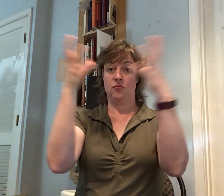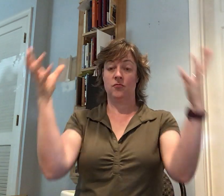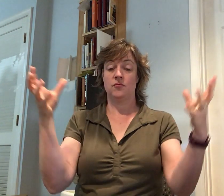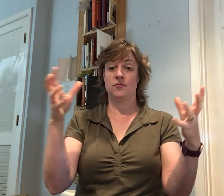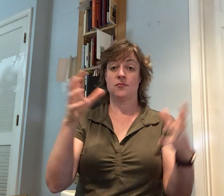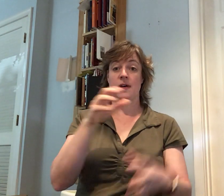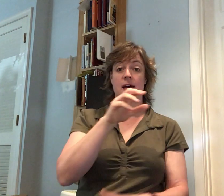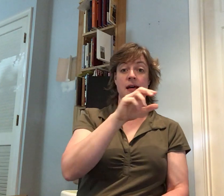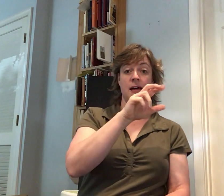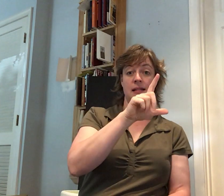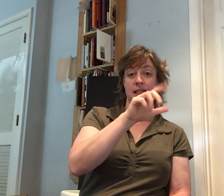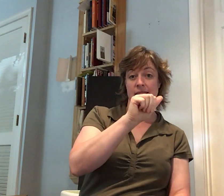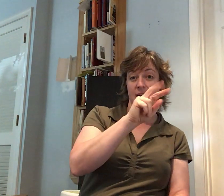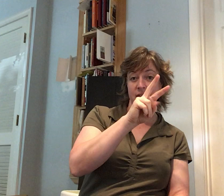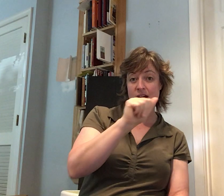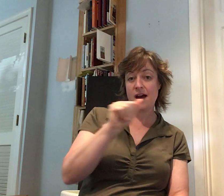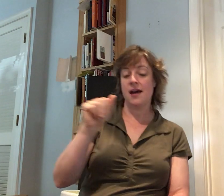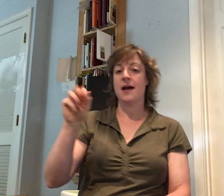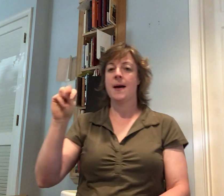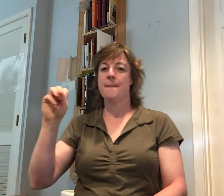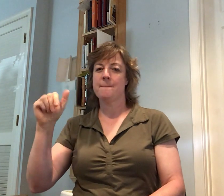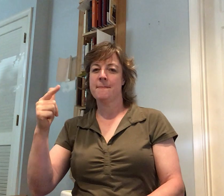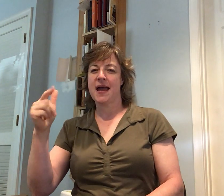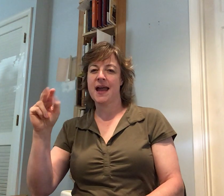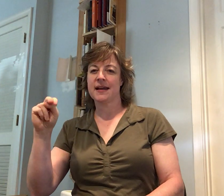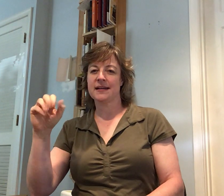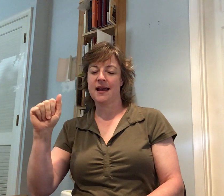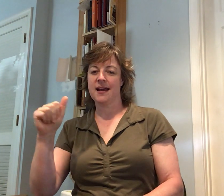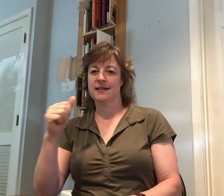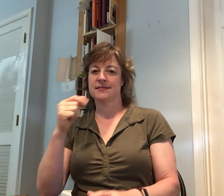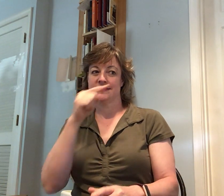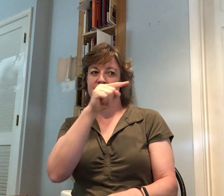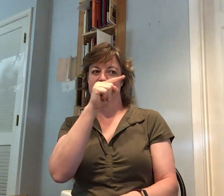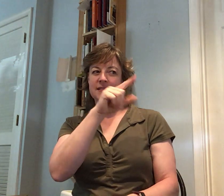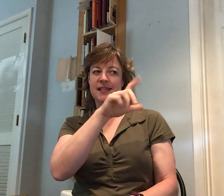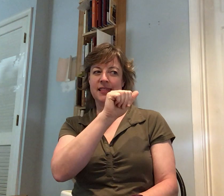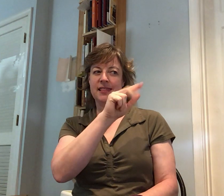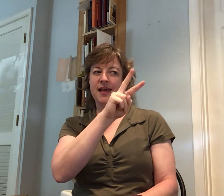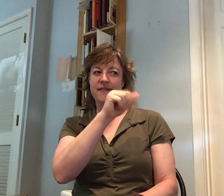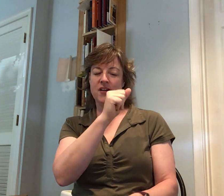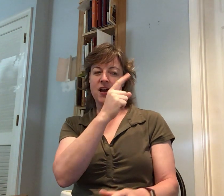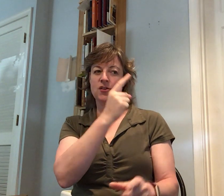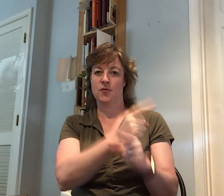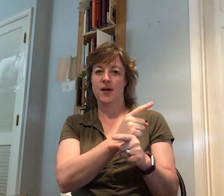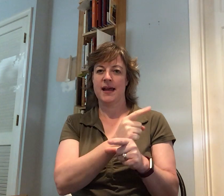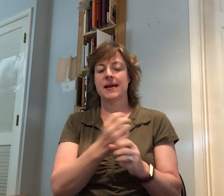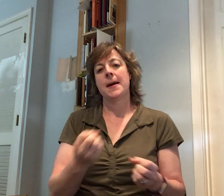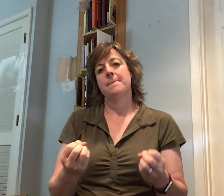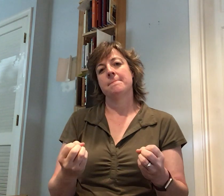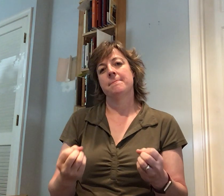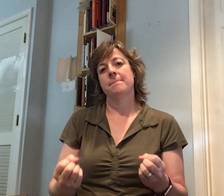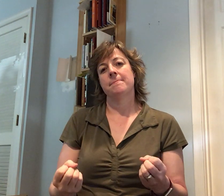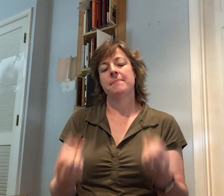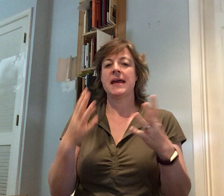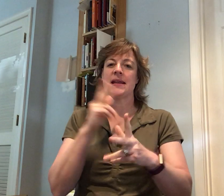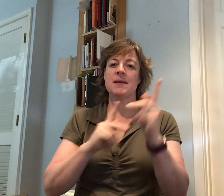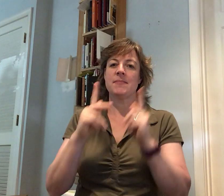correct answer is lava. Many people use the terms lava and magma